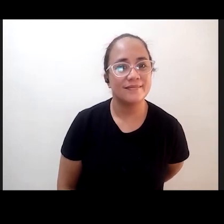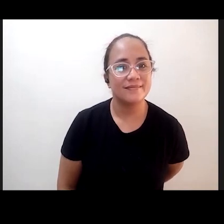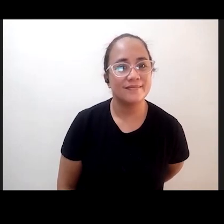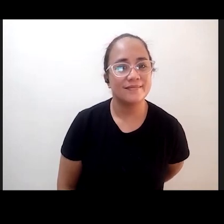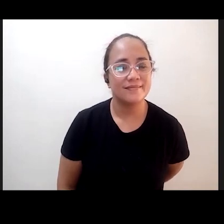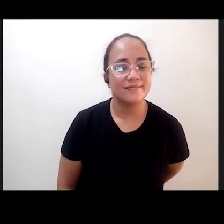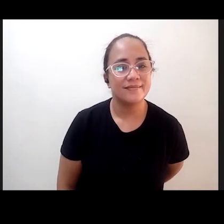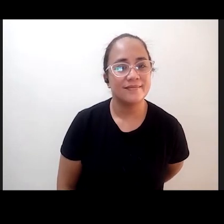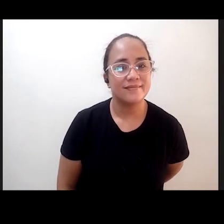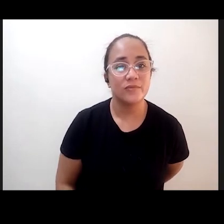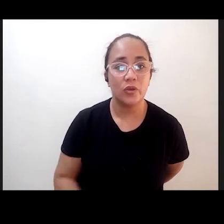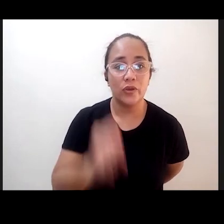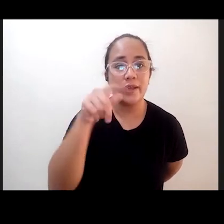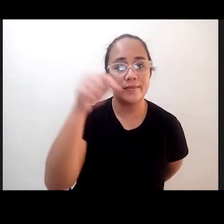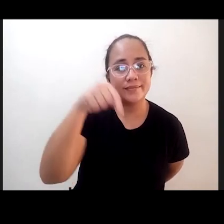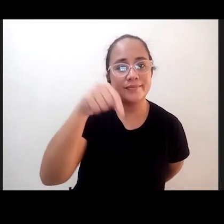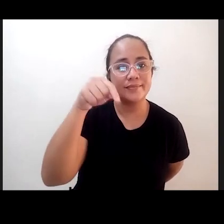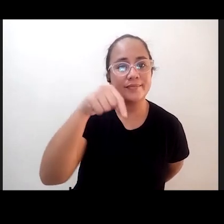Okay, down.